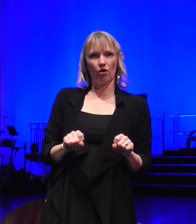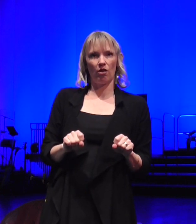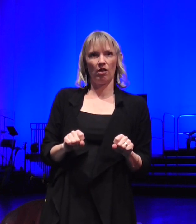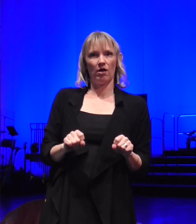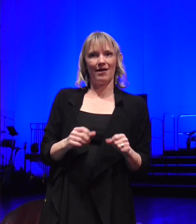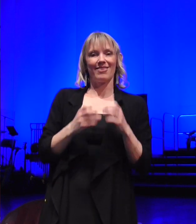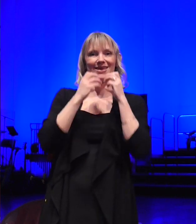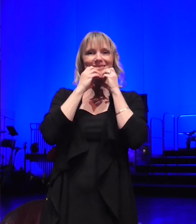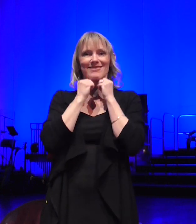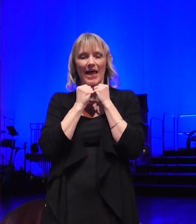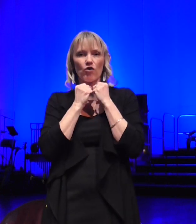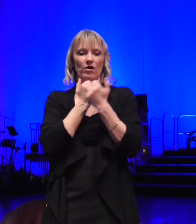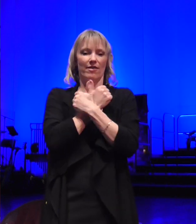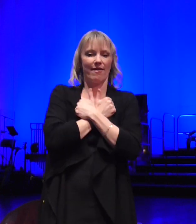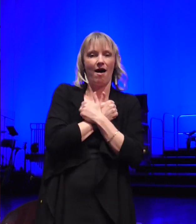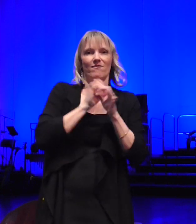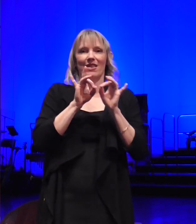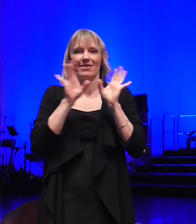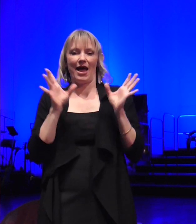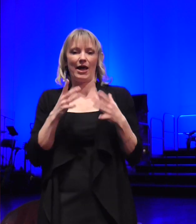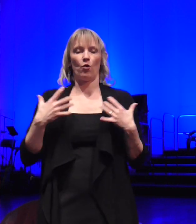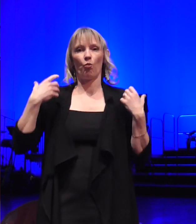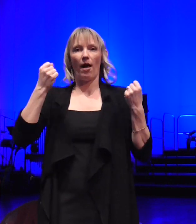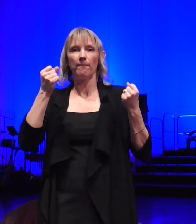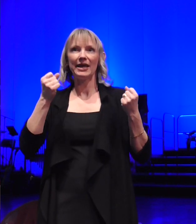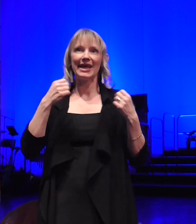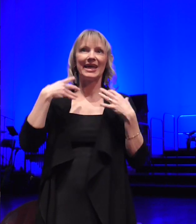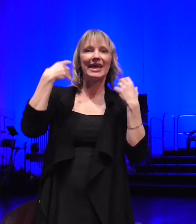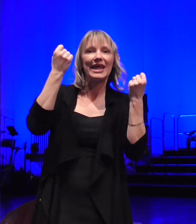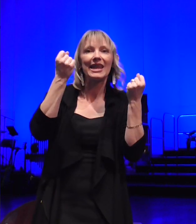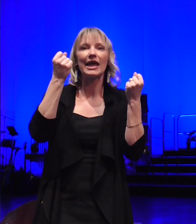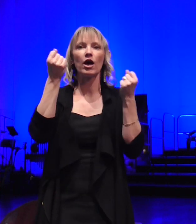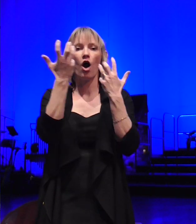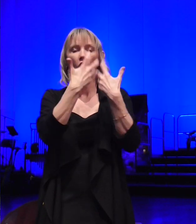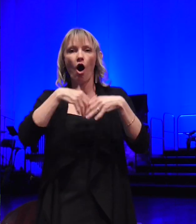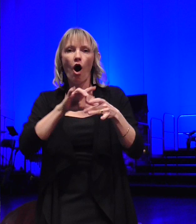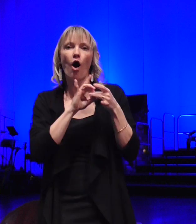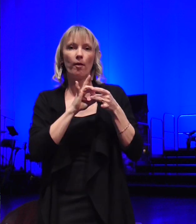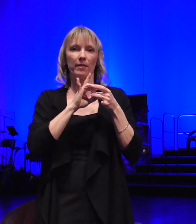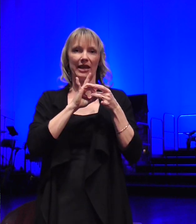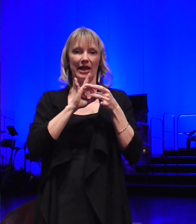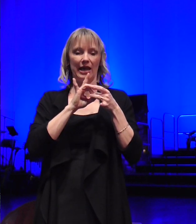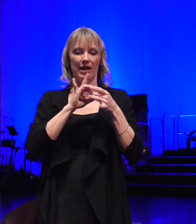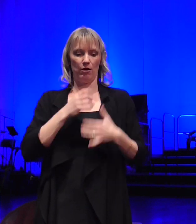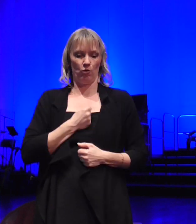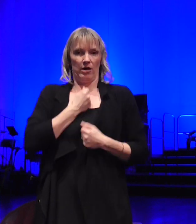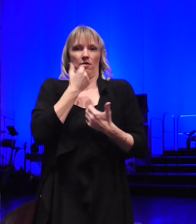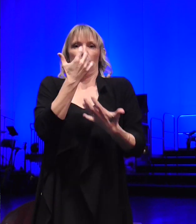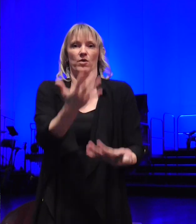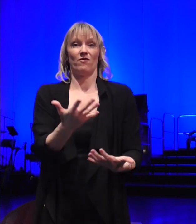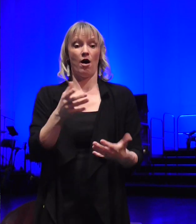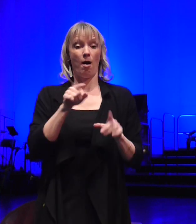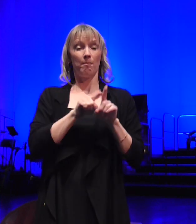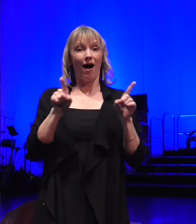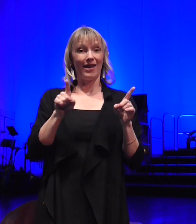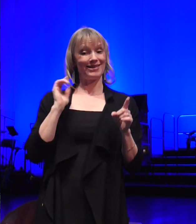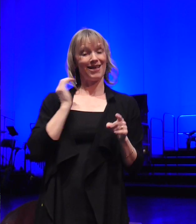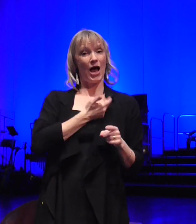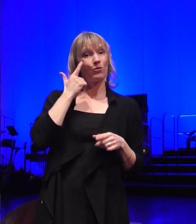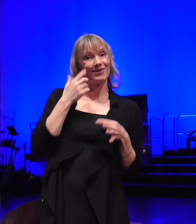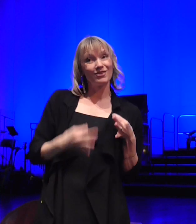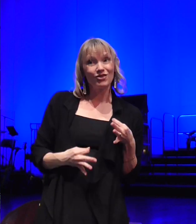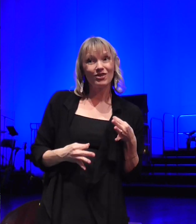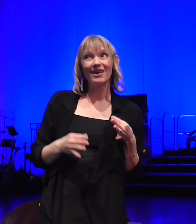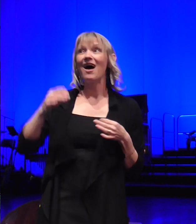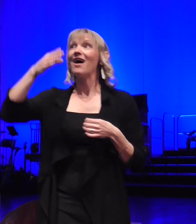sacred and love and light and well-being and healing and harmony in all that we do, but it's up to us. God made the world, but